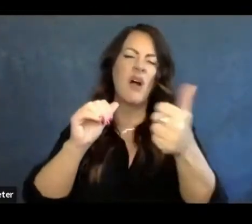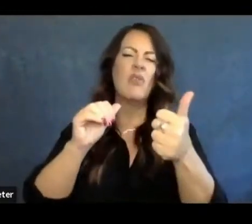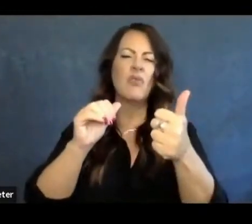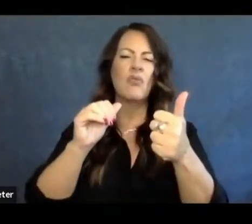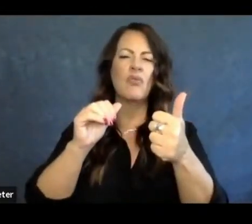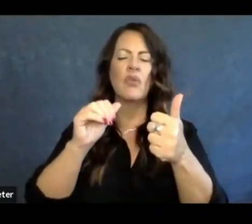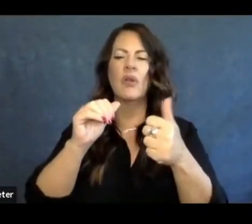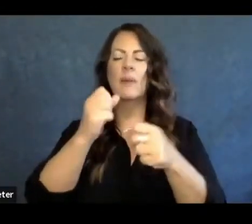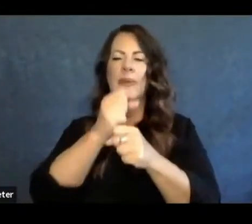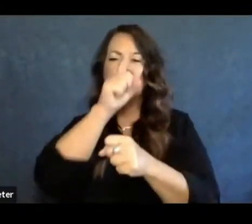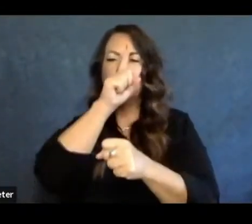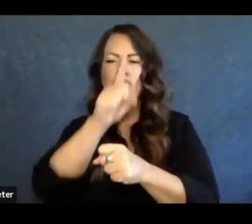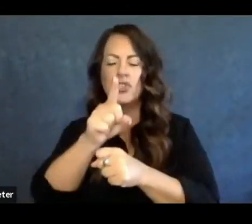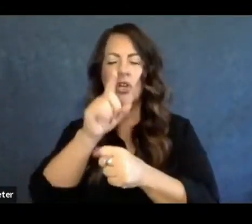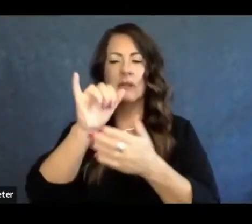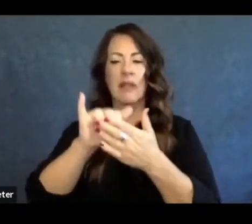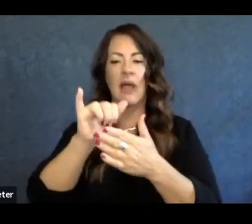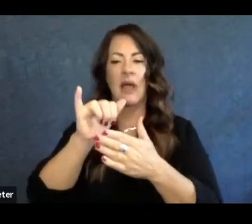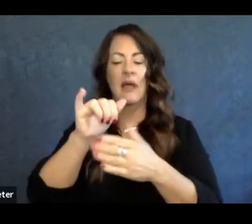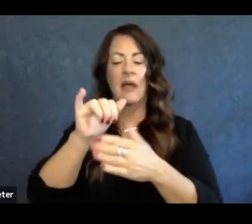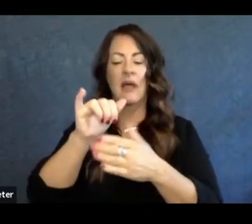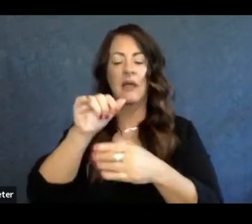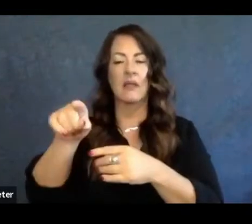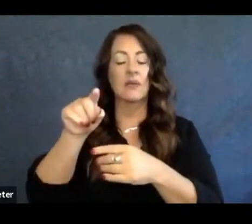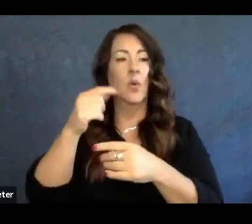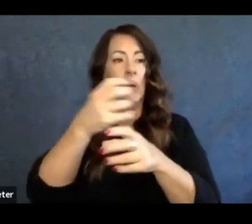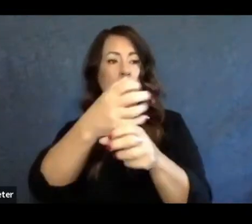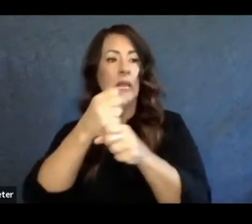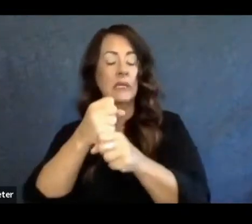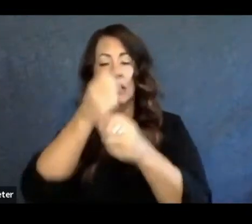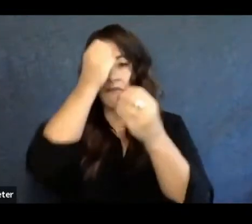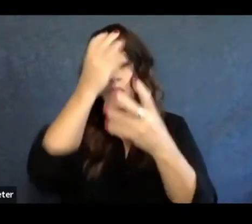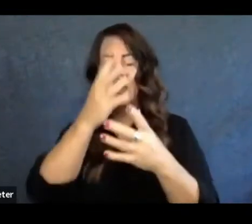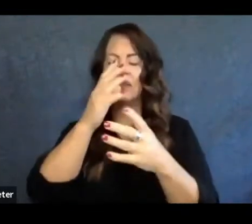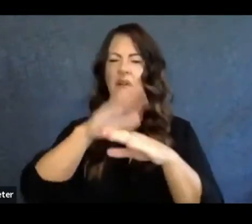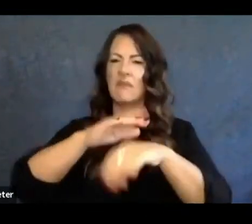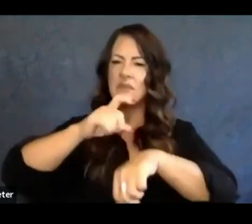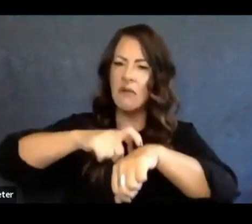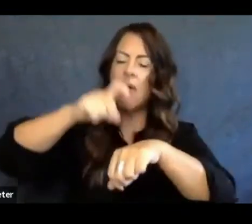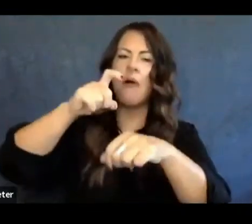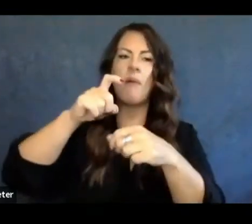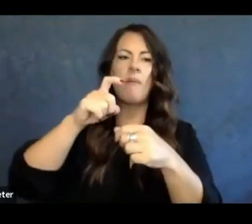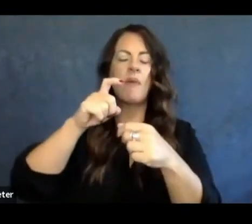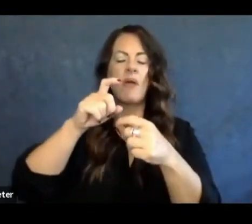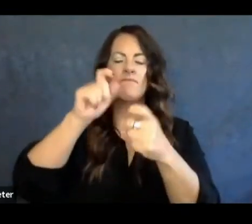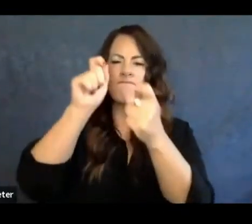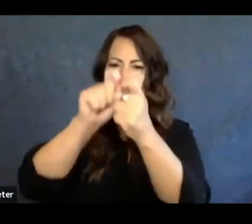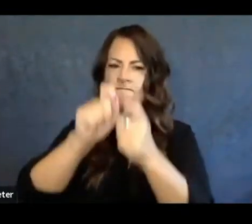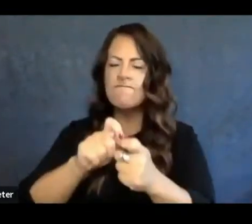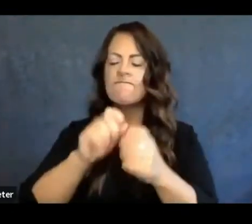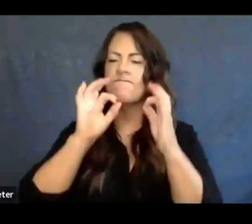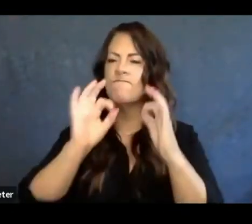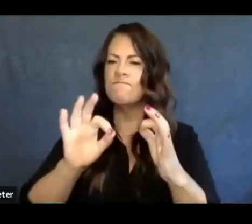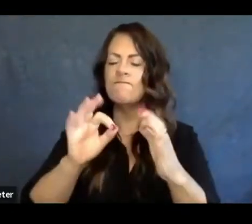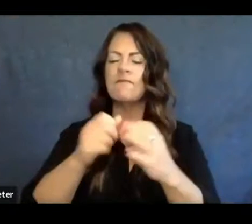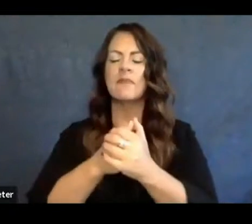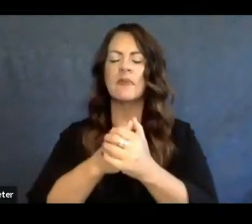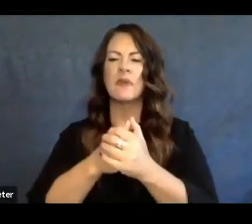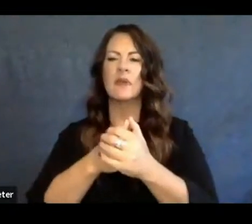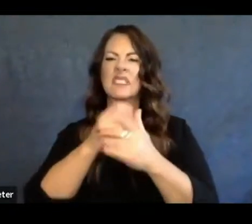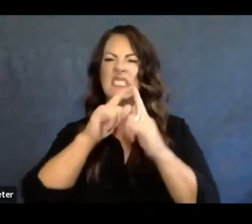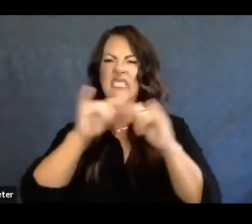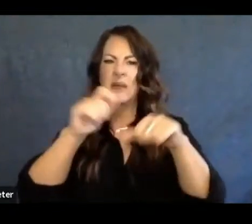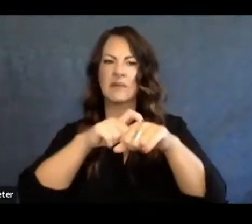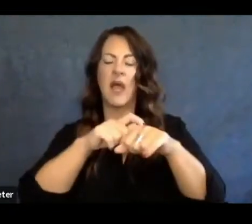having the data be timely and accurate and complete, that we're electing to, in parallel to right now, create that